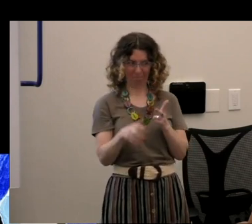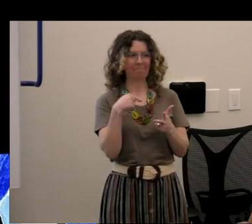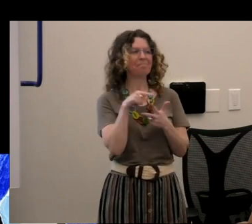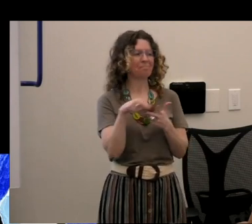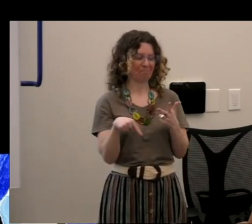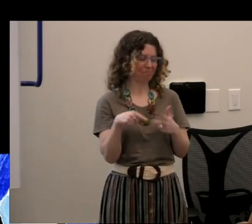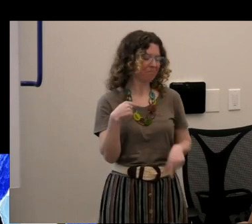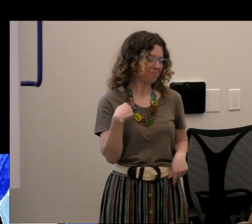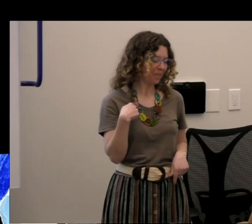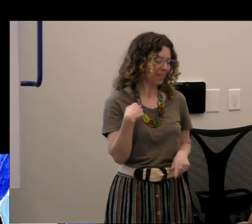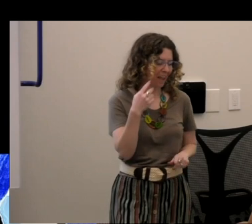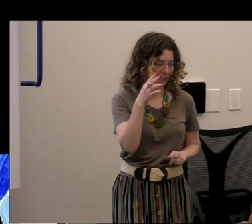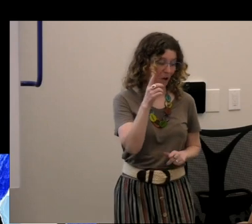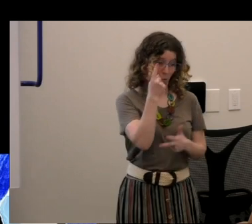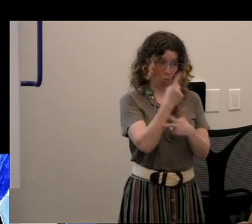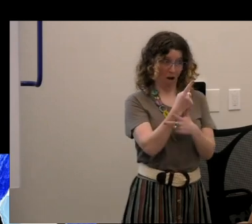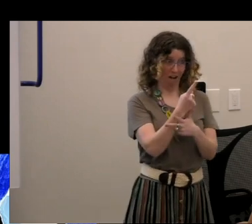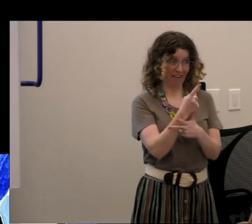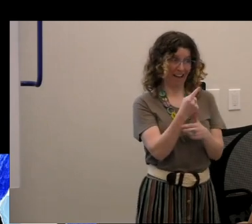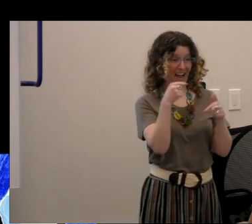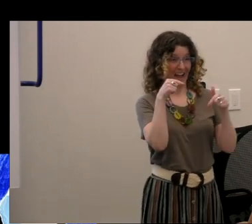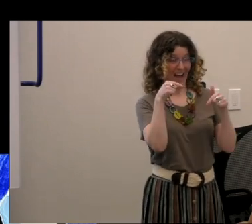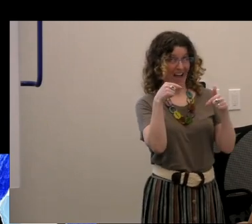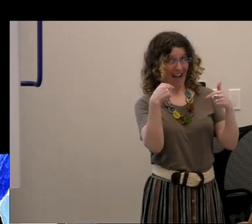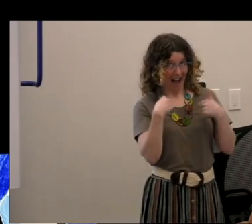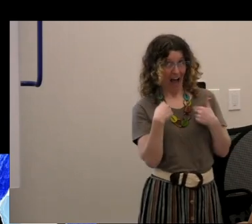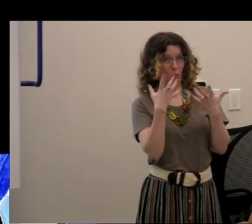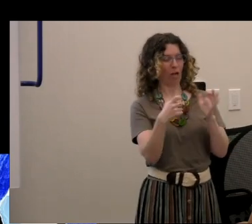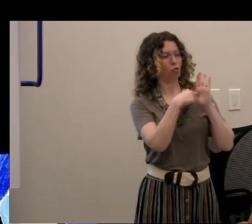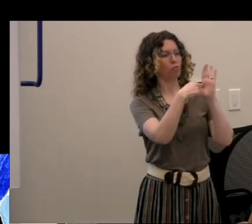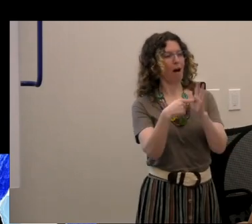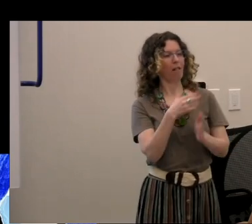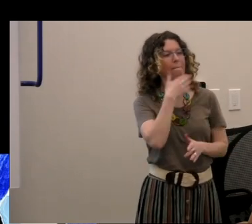There's three short reasons I'd like to give. The first being,